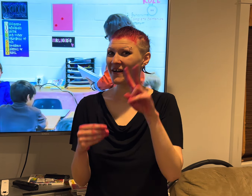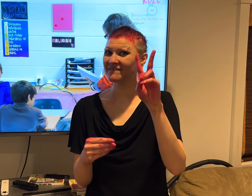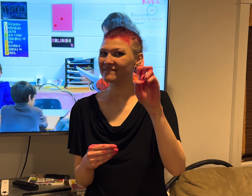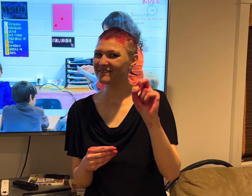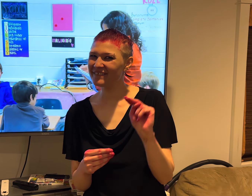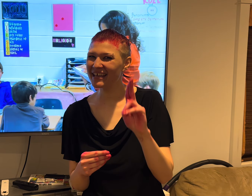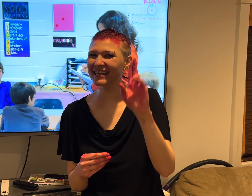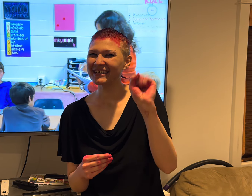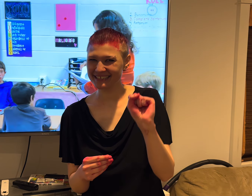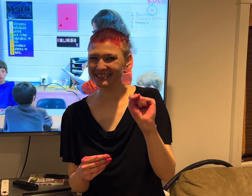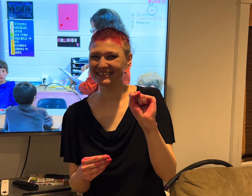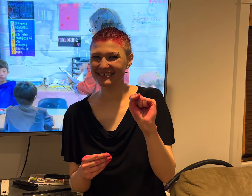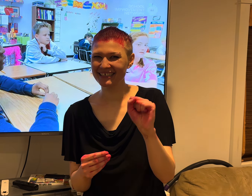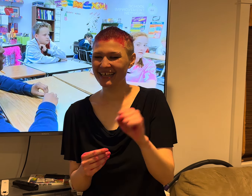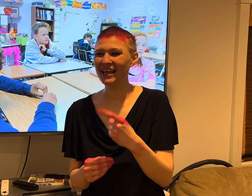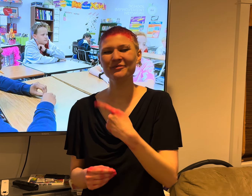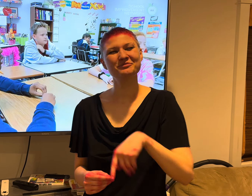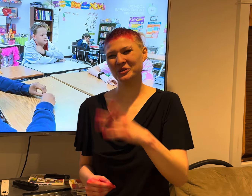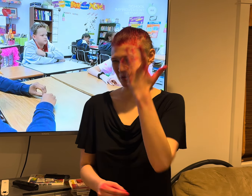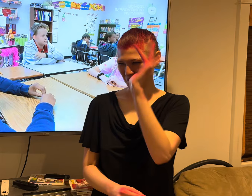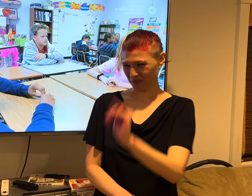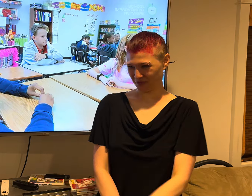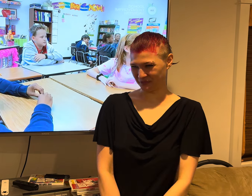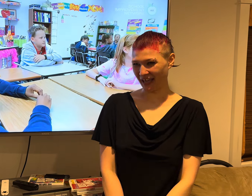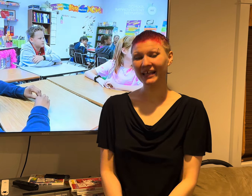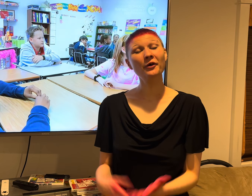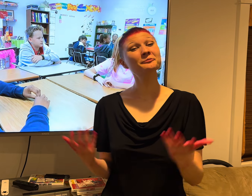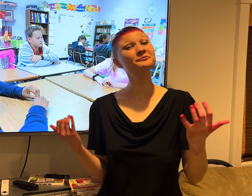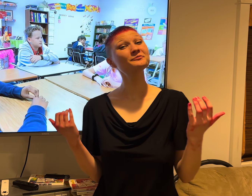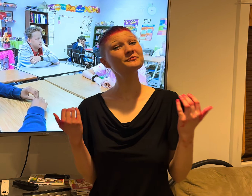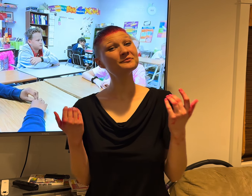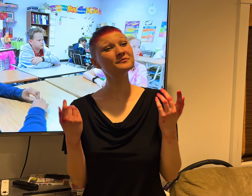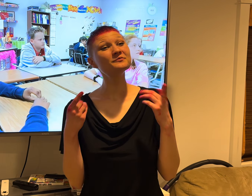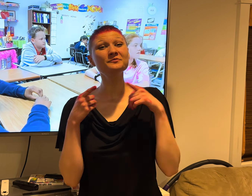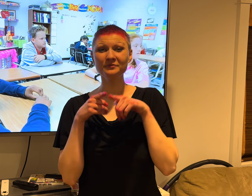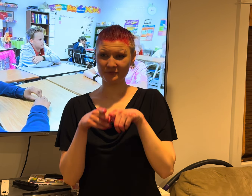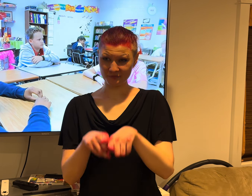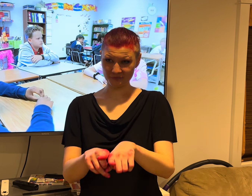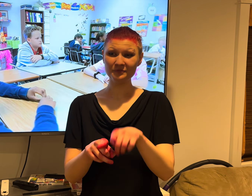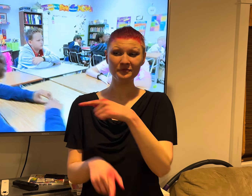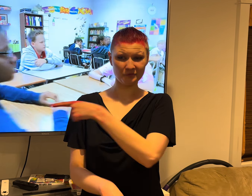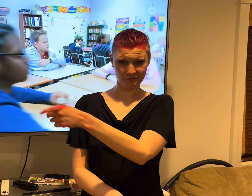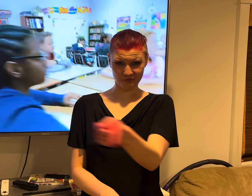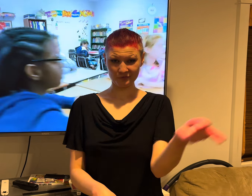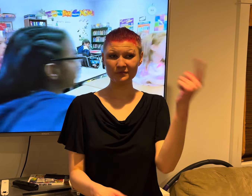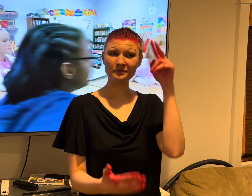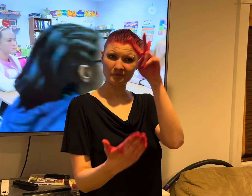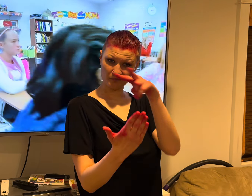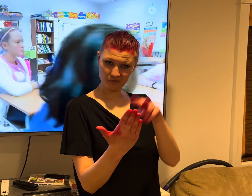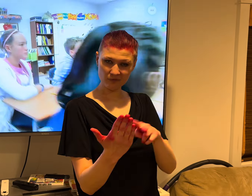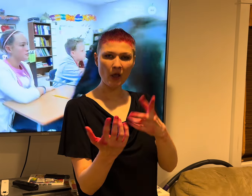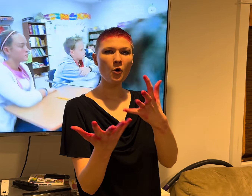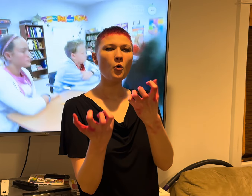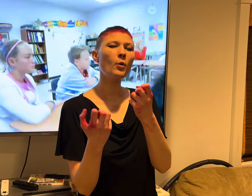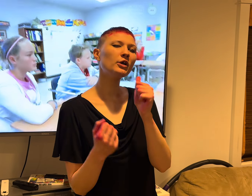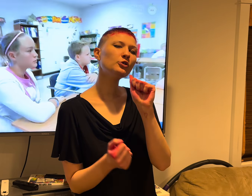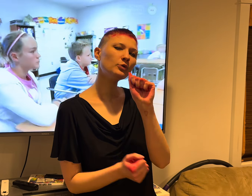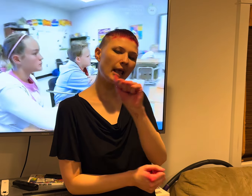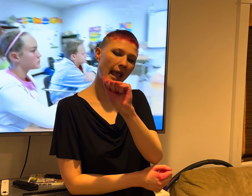All right, now while you're reading this, I want you to annotate as you read, okay?